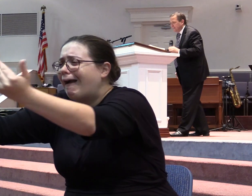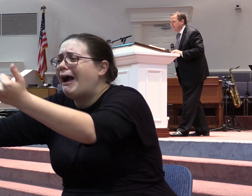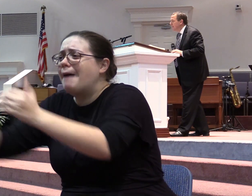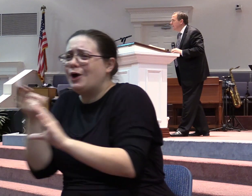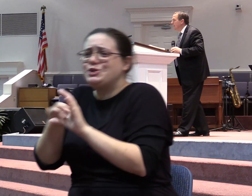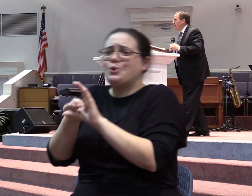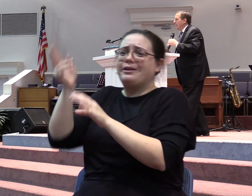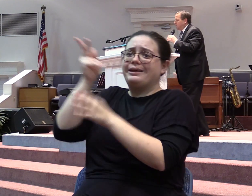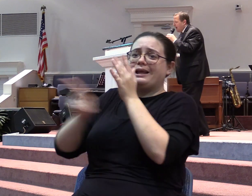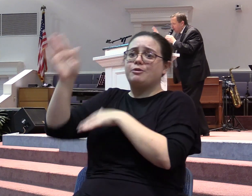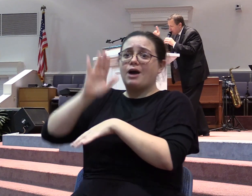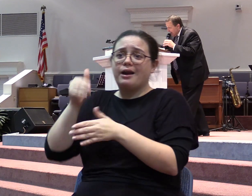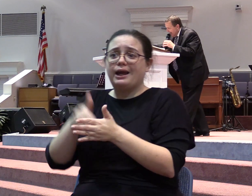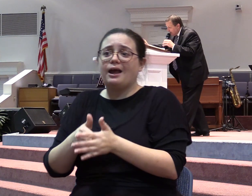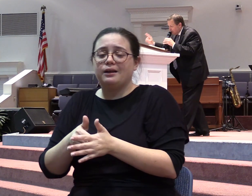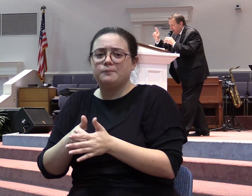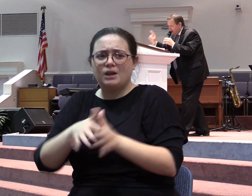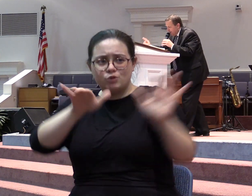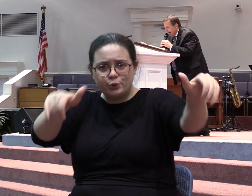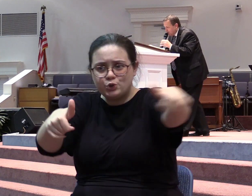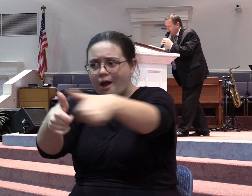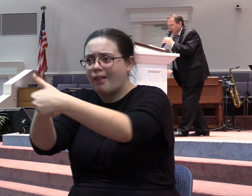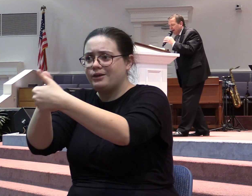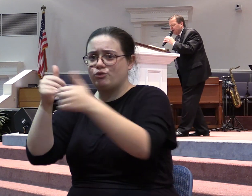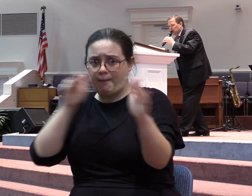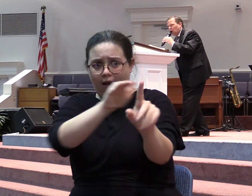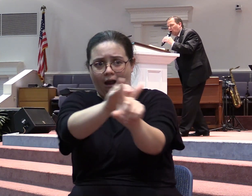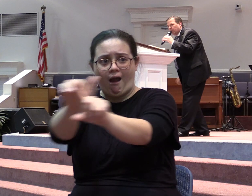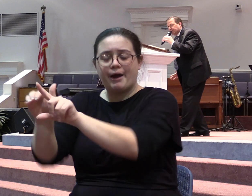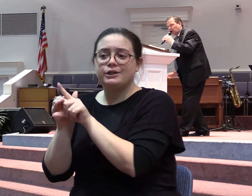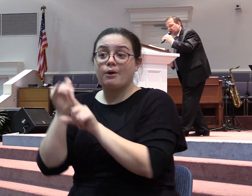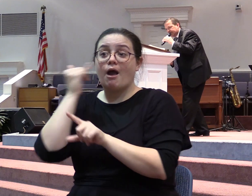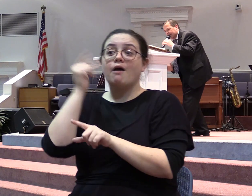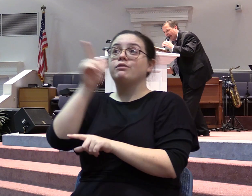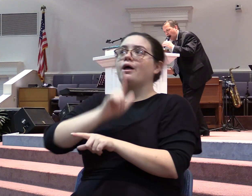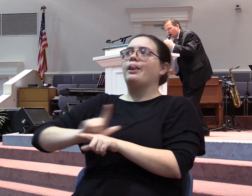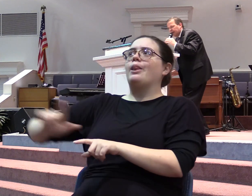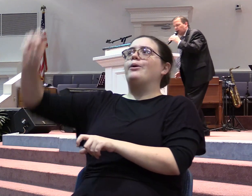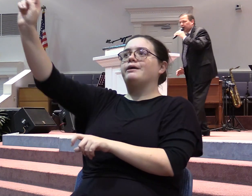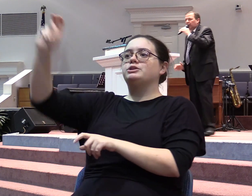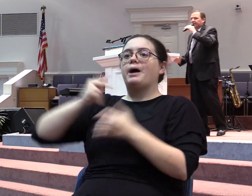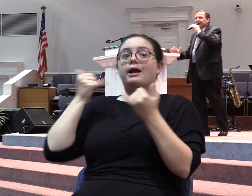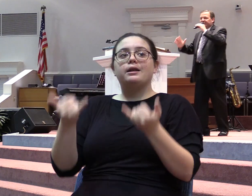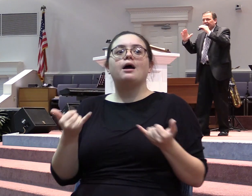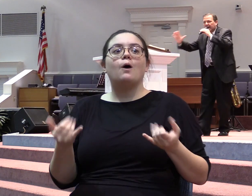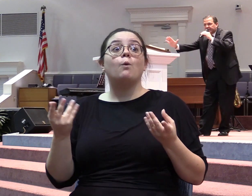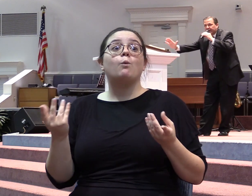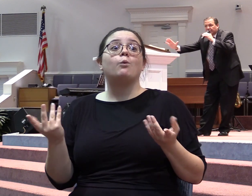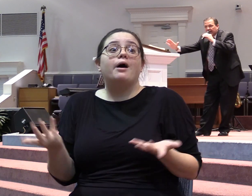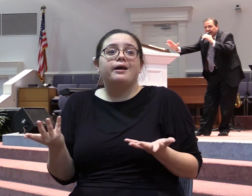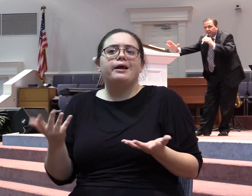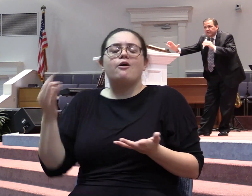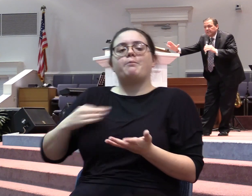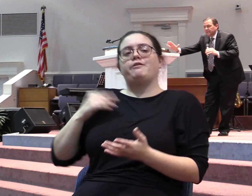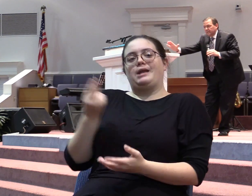God. So I want to challenge you and remind you that if the Lord returns now, it would only benefit us that